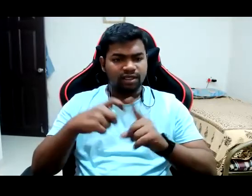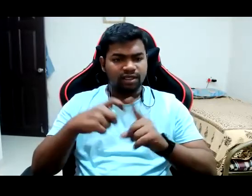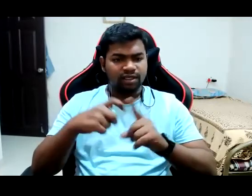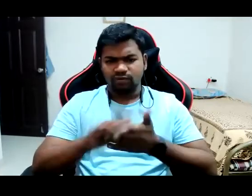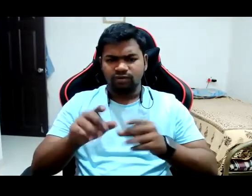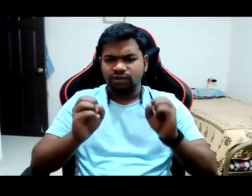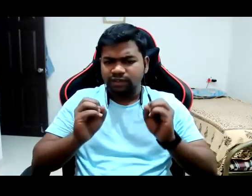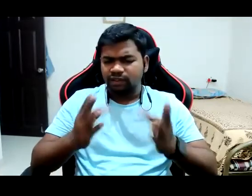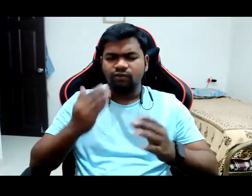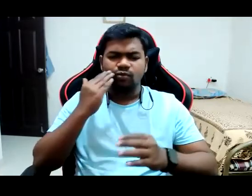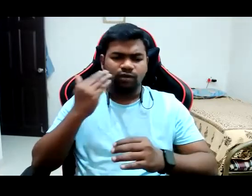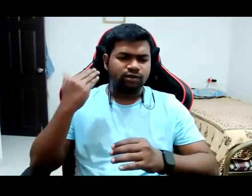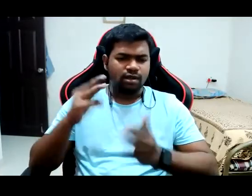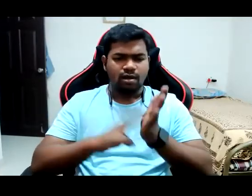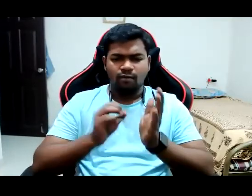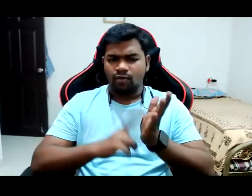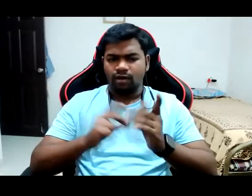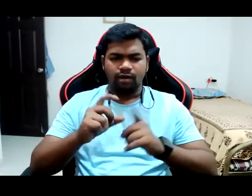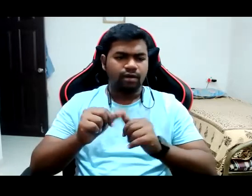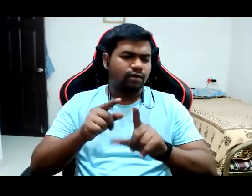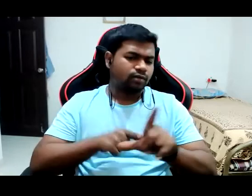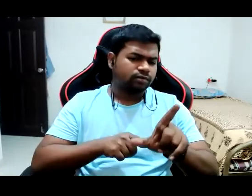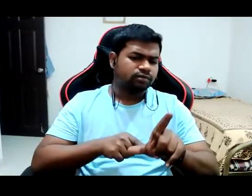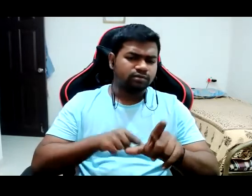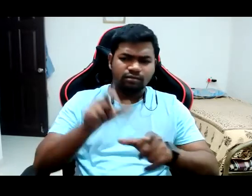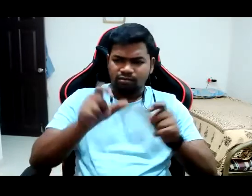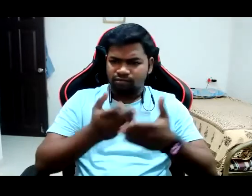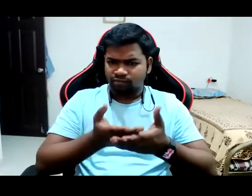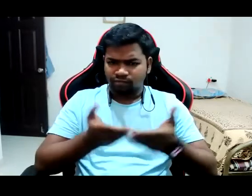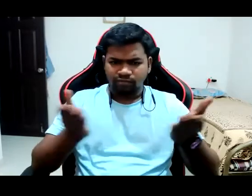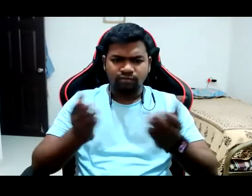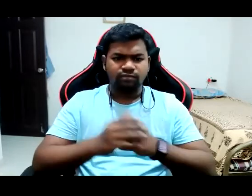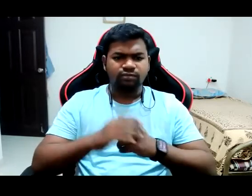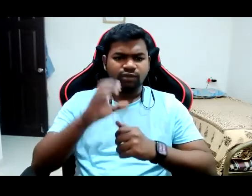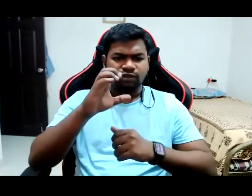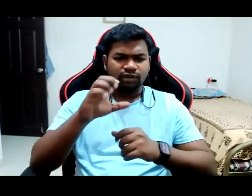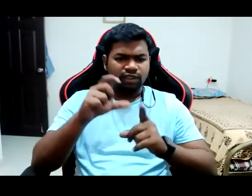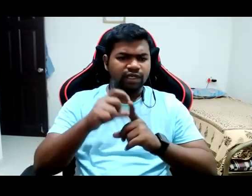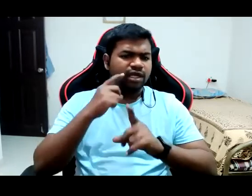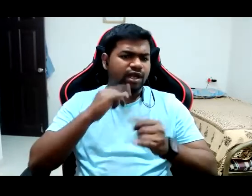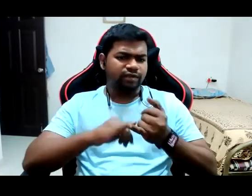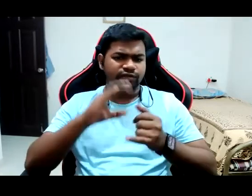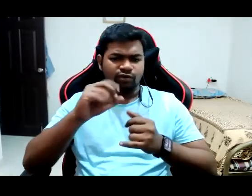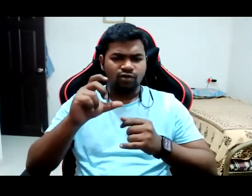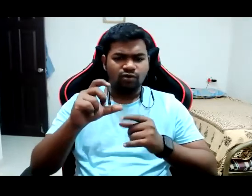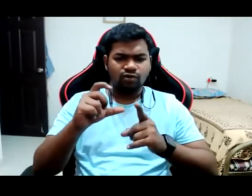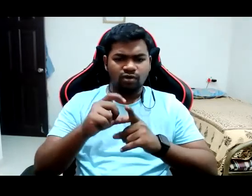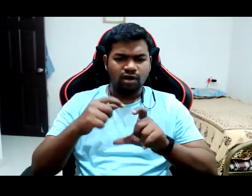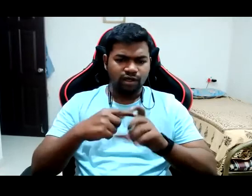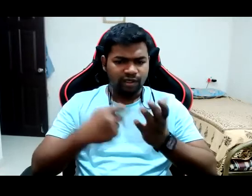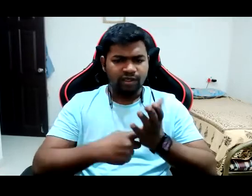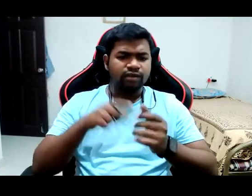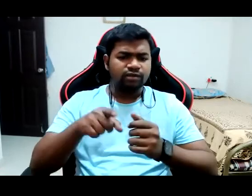this works? So is anyone here not on Discord right now, which is the platform that we are using to